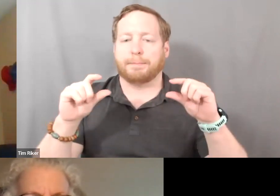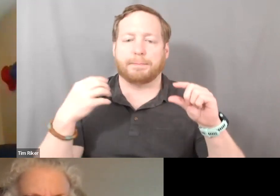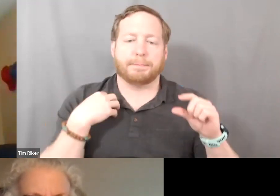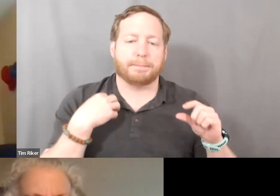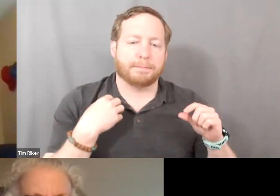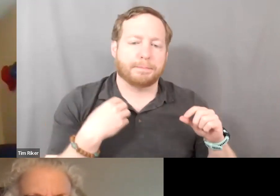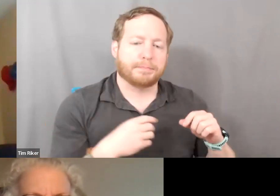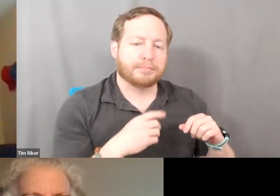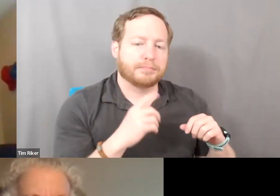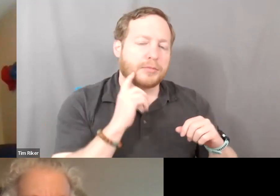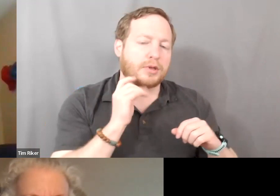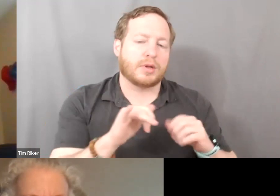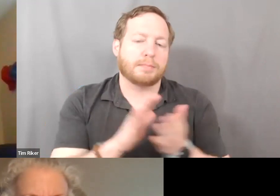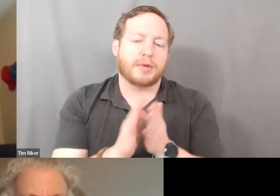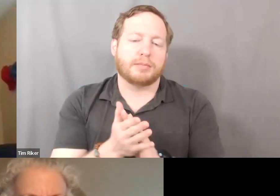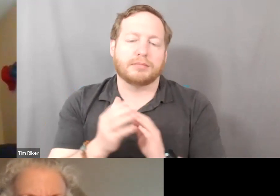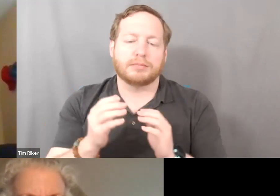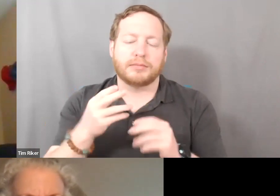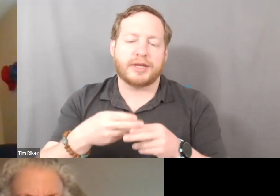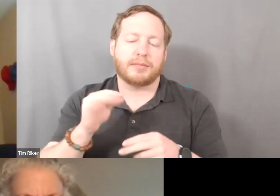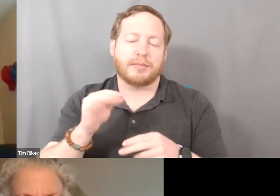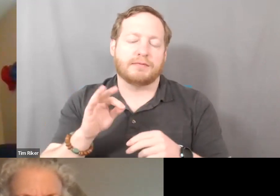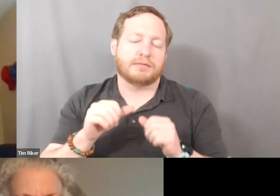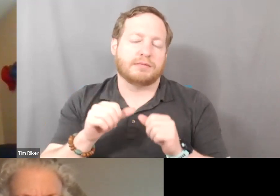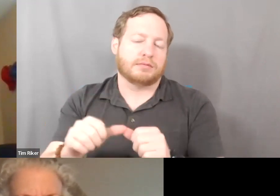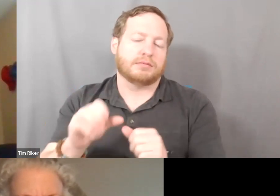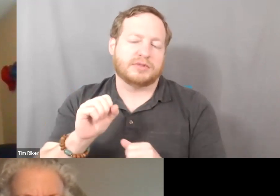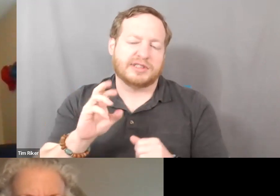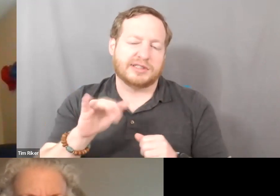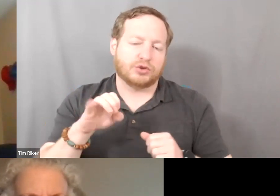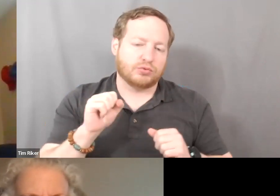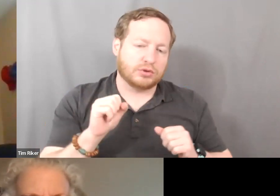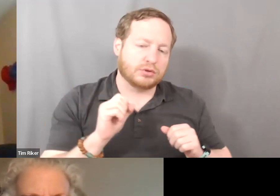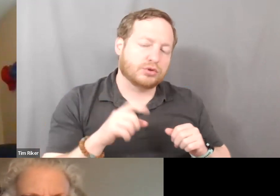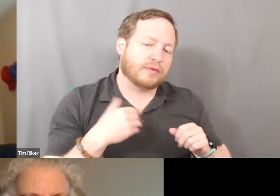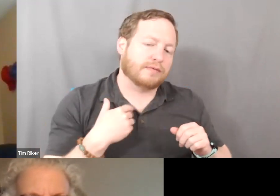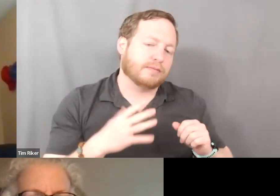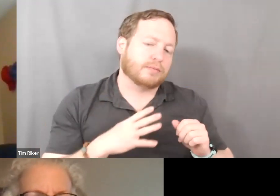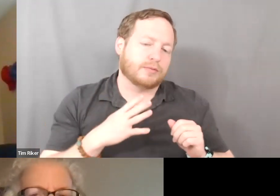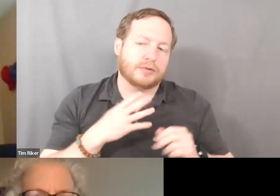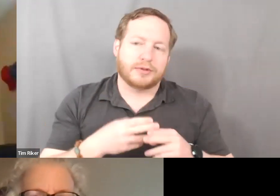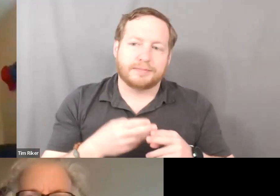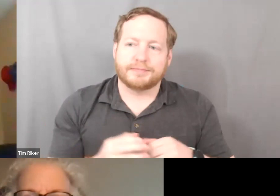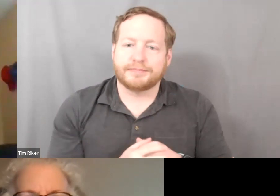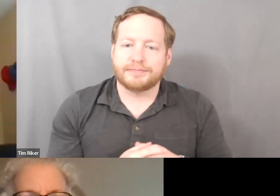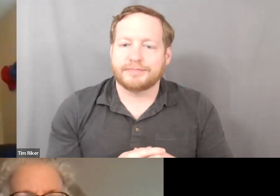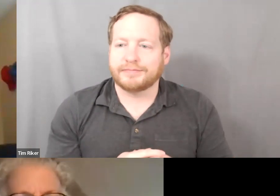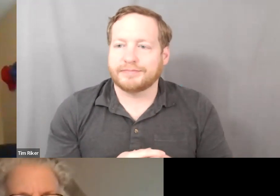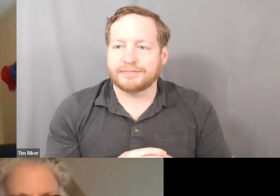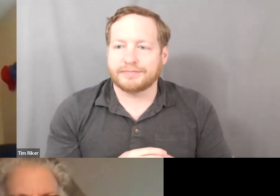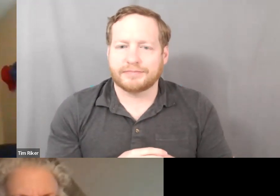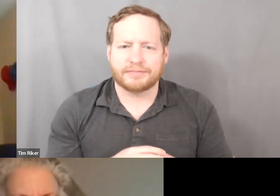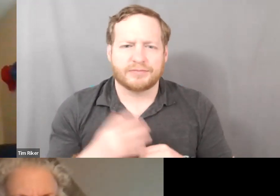that should be capitalized, the word oceanside and you know, because it'll be a series, an